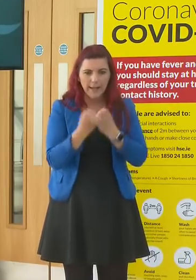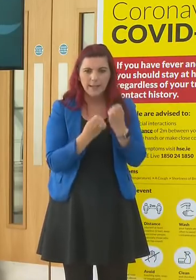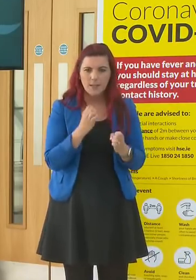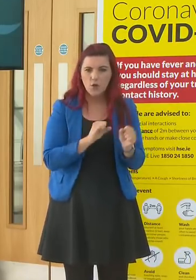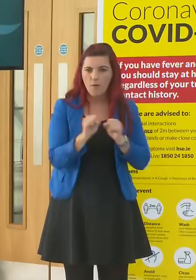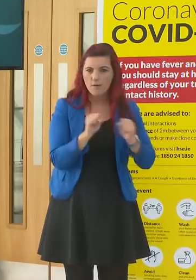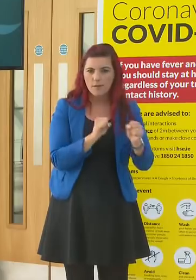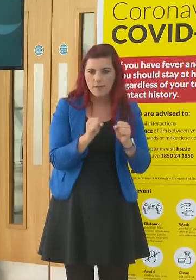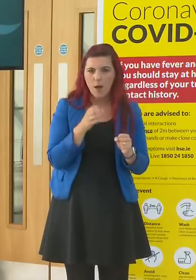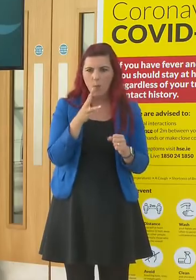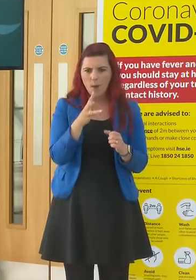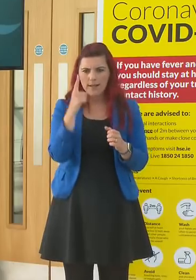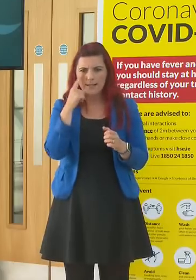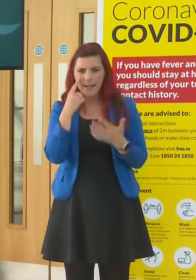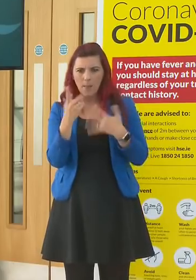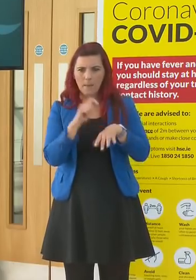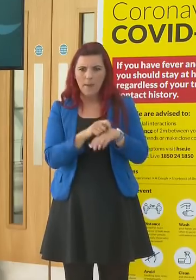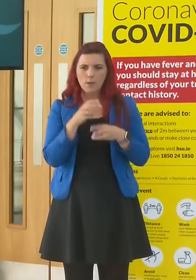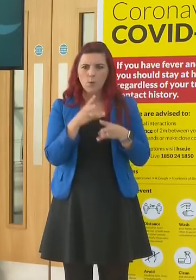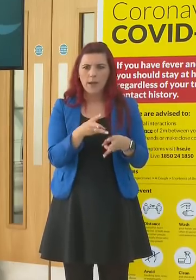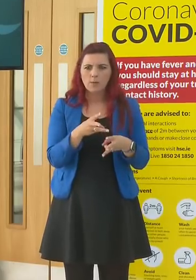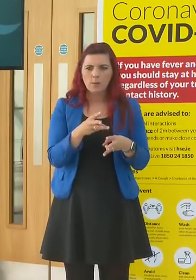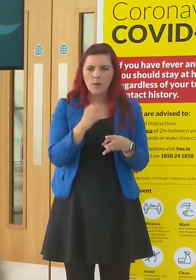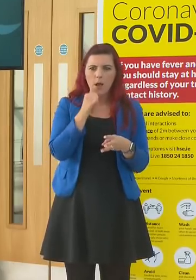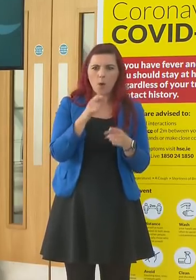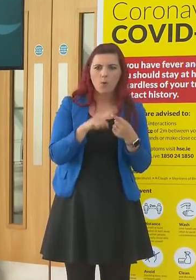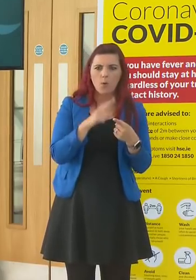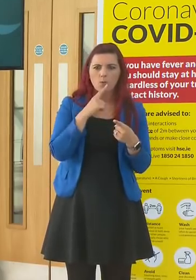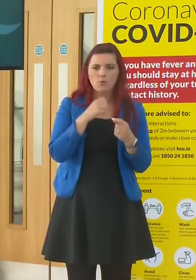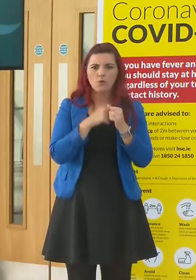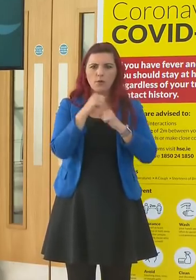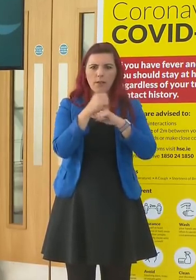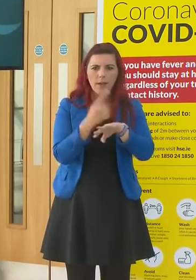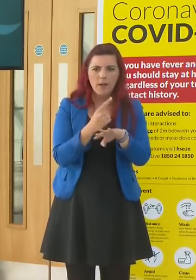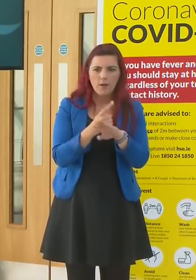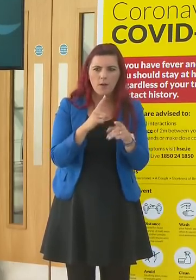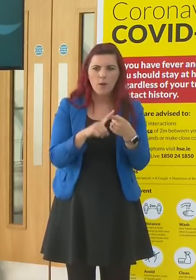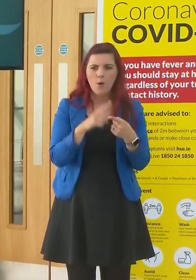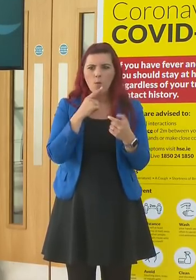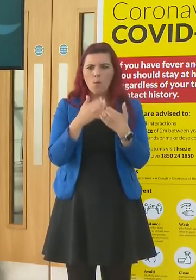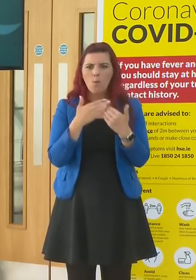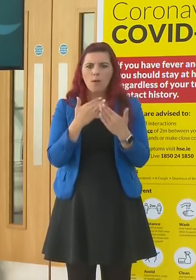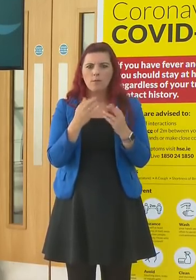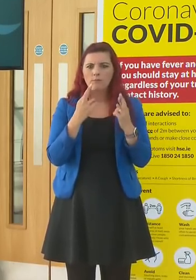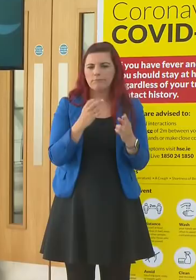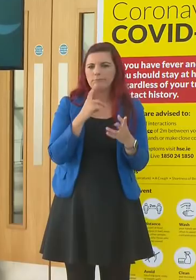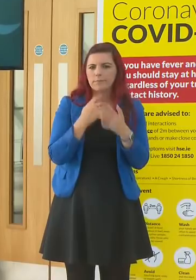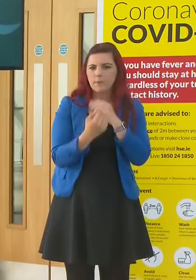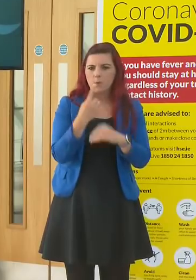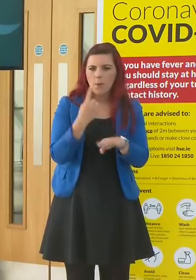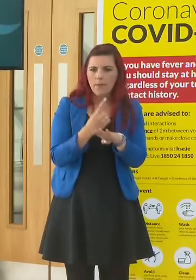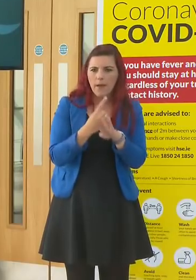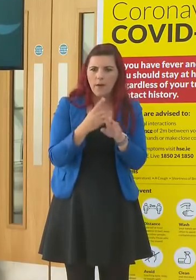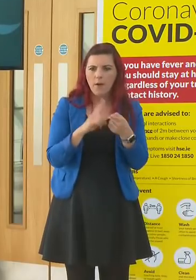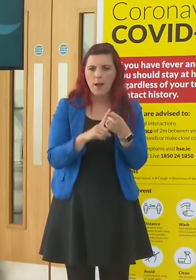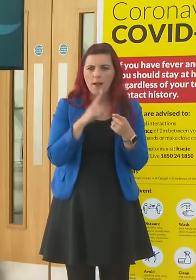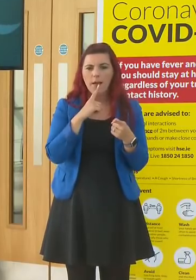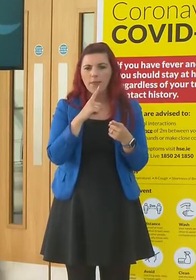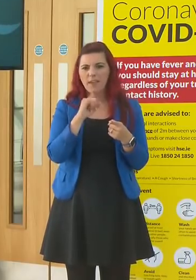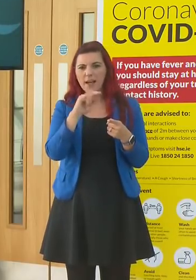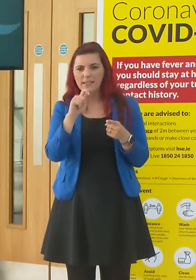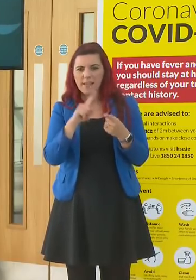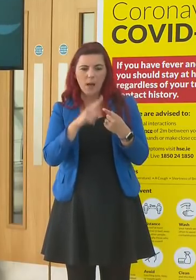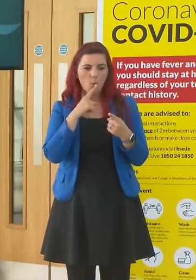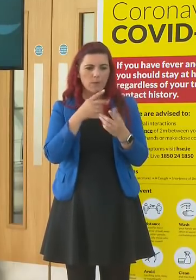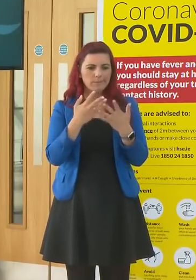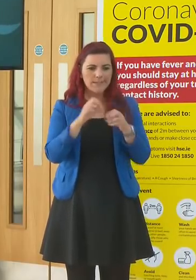how do we enable those services. What is the infrastructure we have to put in place? What's the property issues that we have to address and the IT architecture to